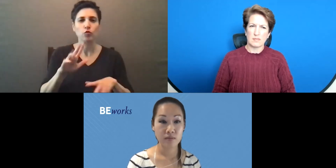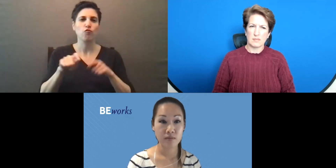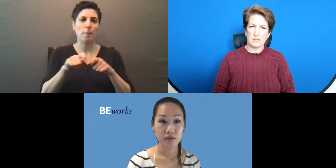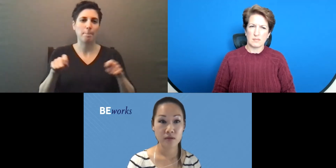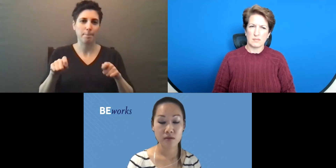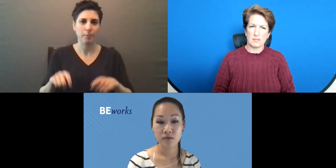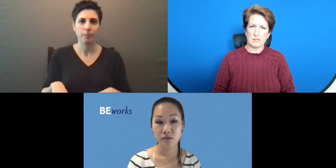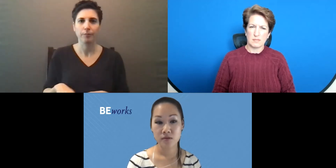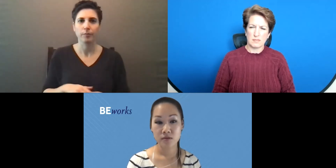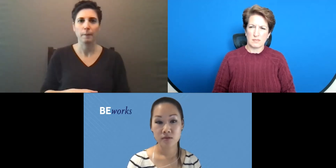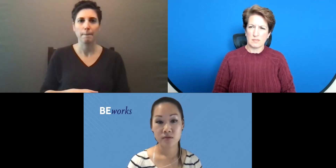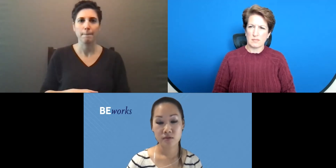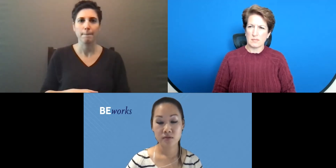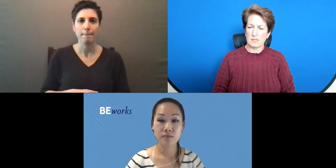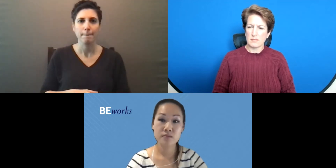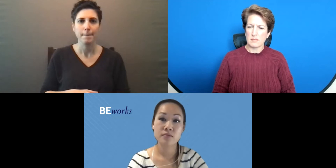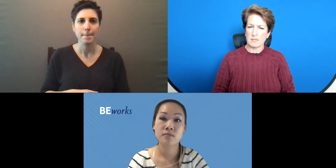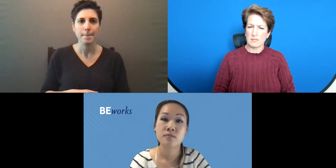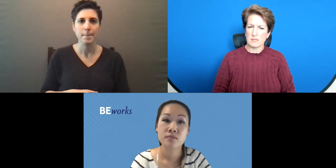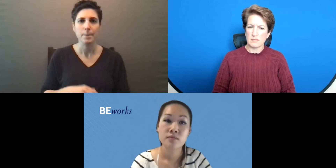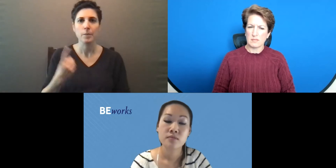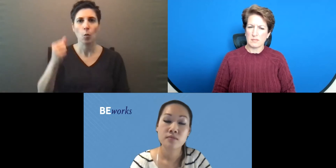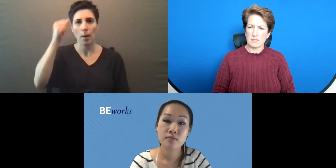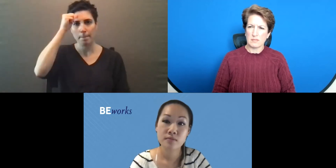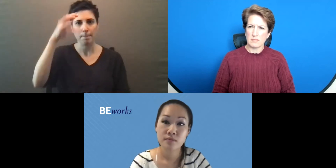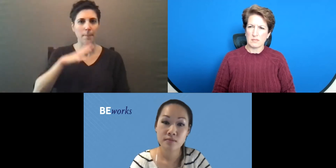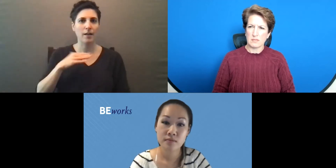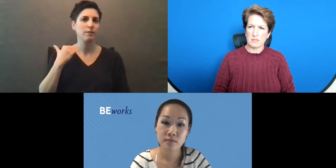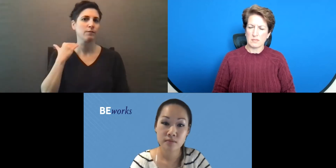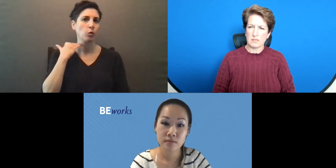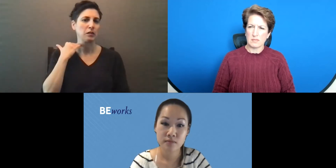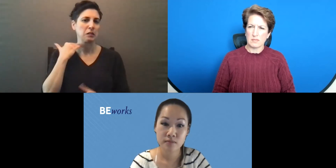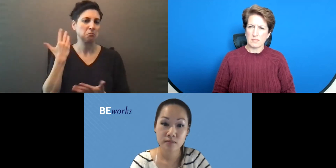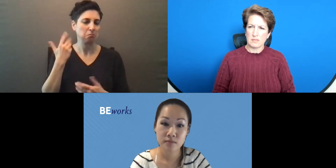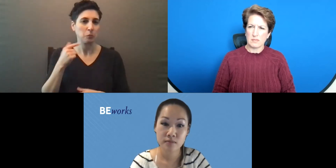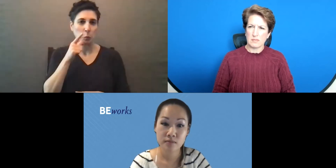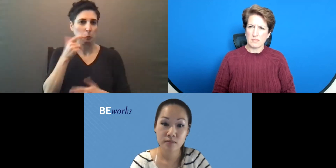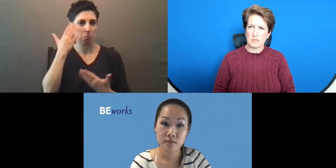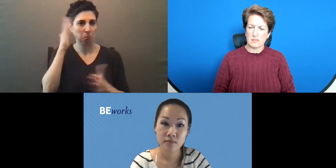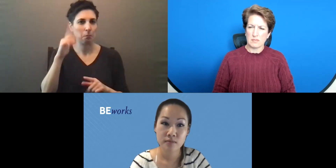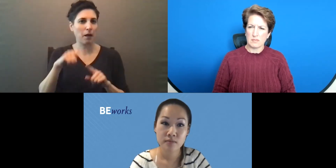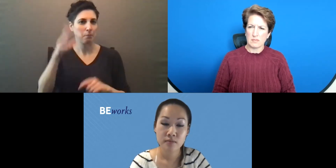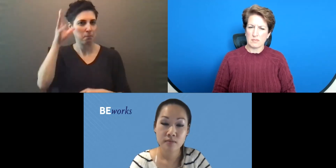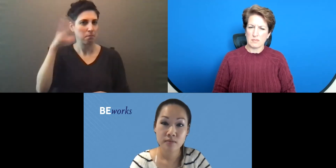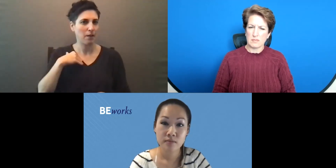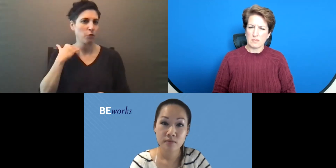Yeah. Thank you very much. I have so many questions, but I'm just going to focus on the last one, please.